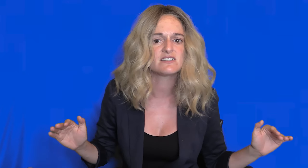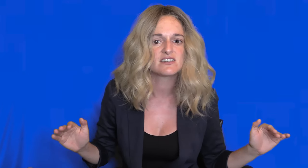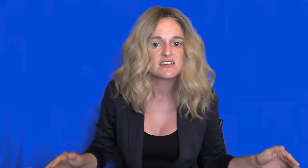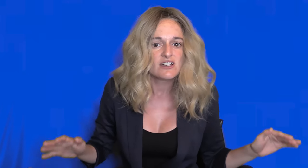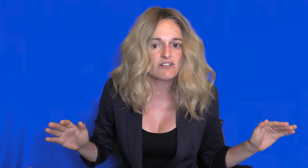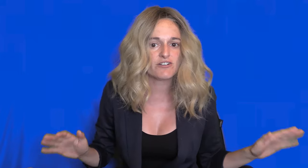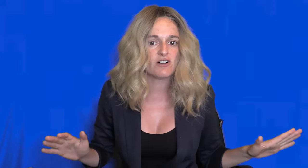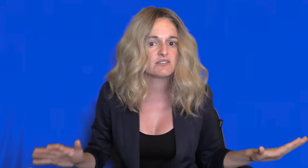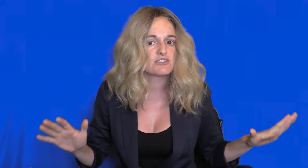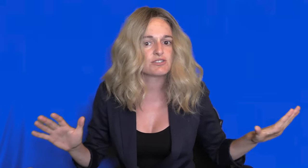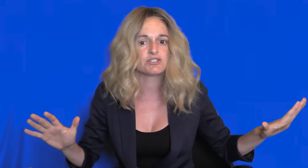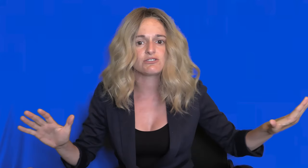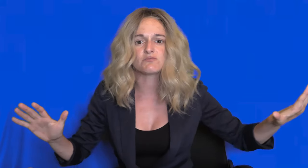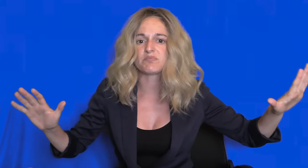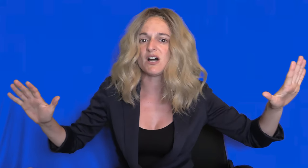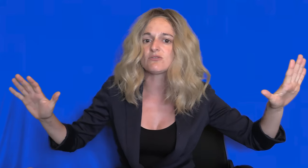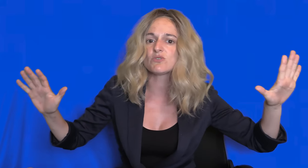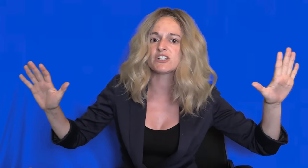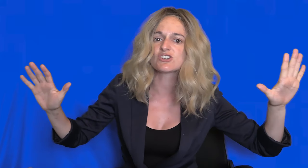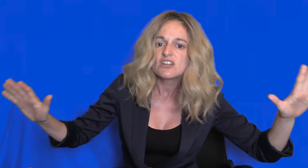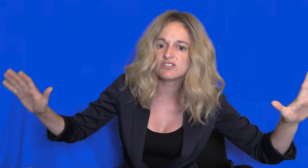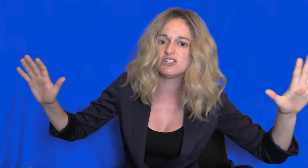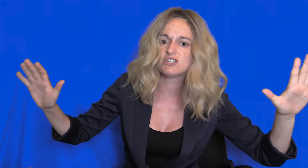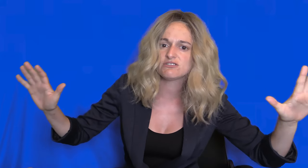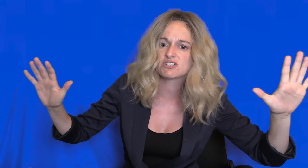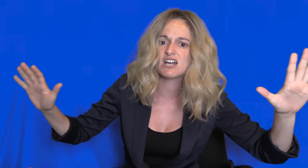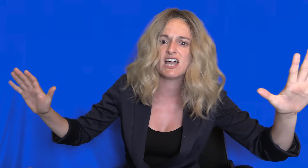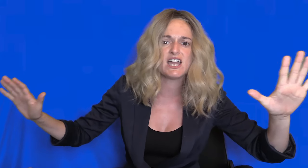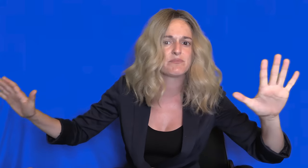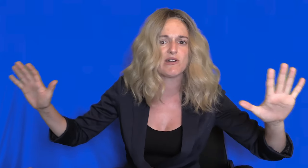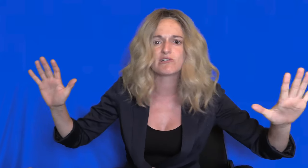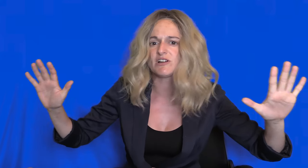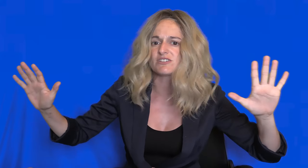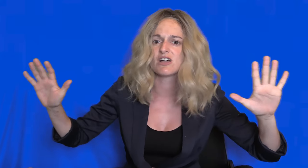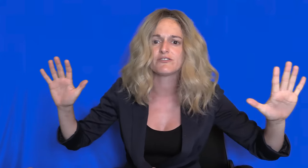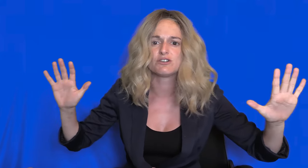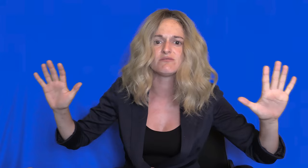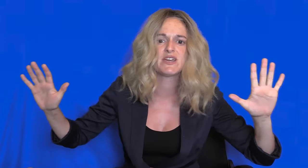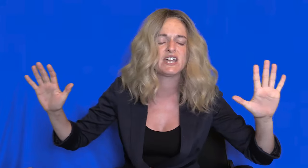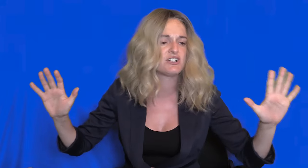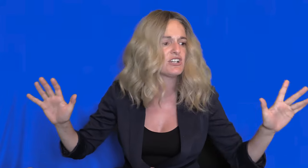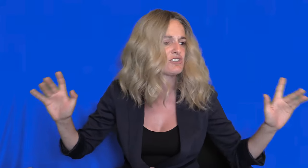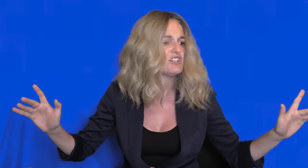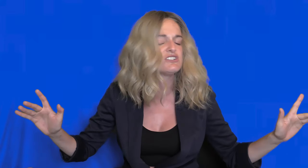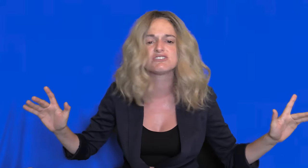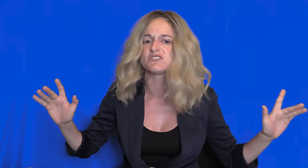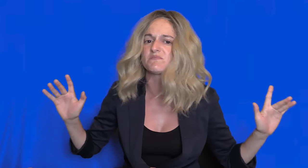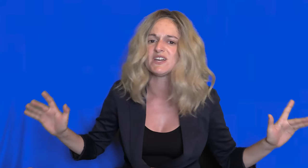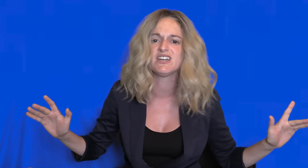For the things upon which the entire progress of humanity depends